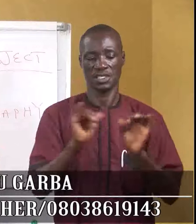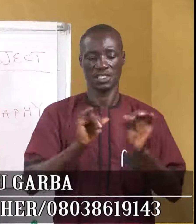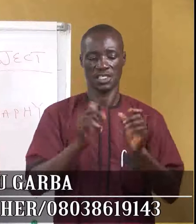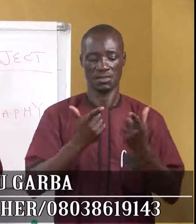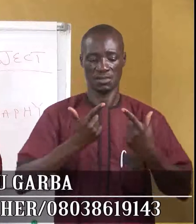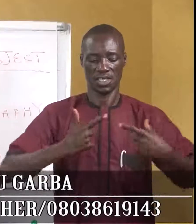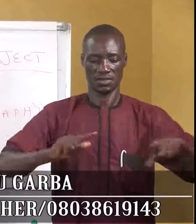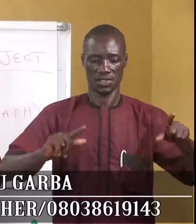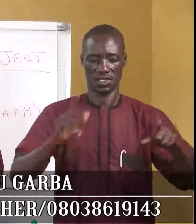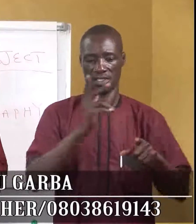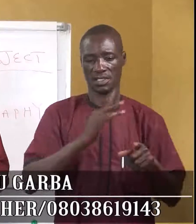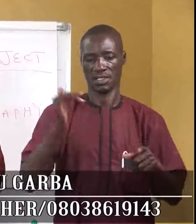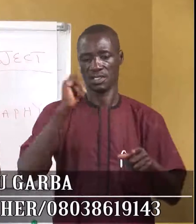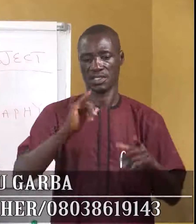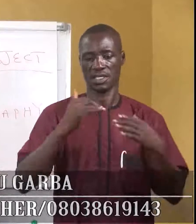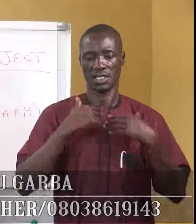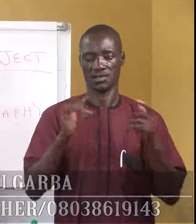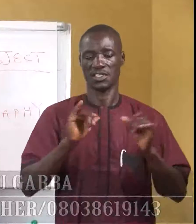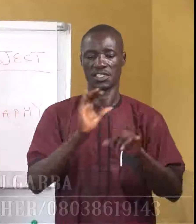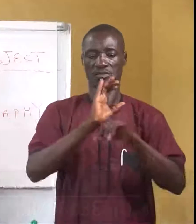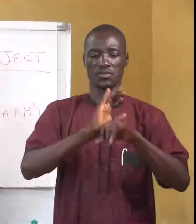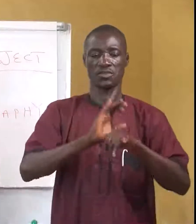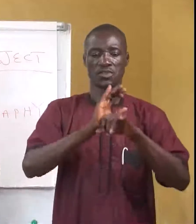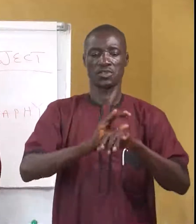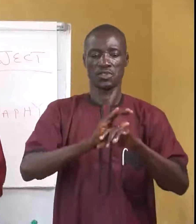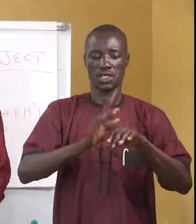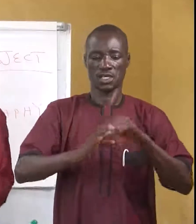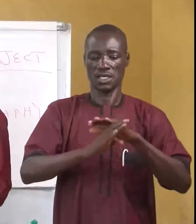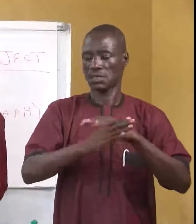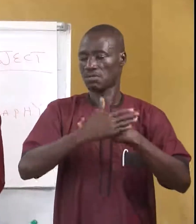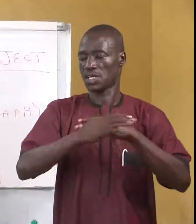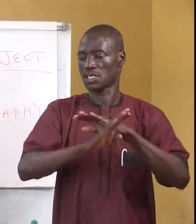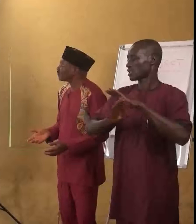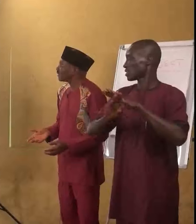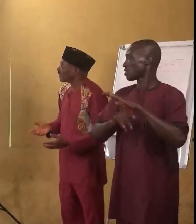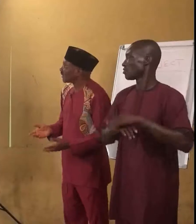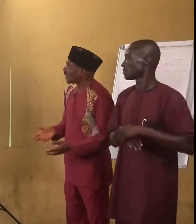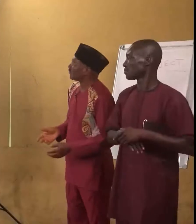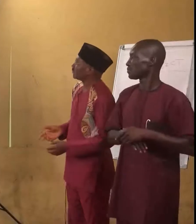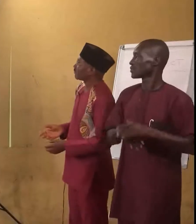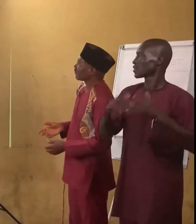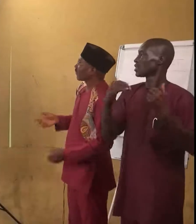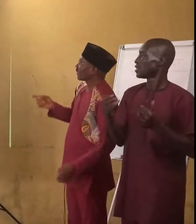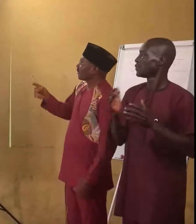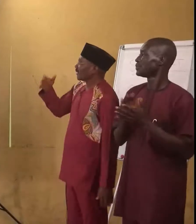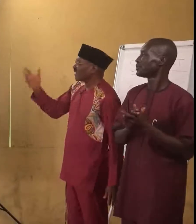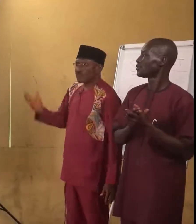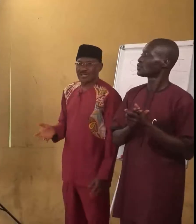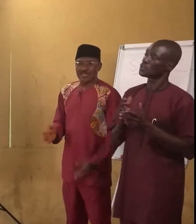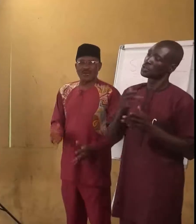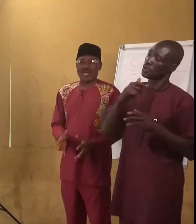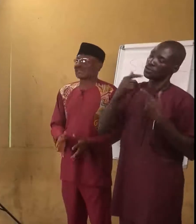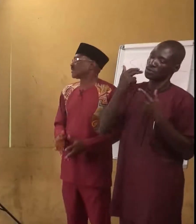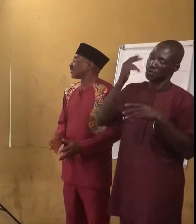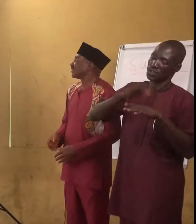same language, they have the same cultural background. That is homogeneous. Okay? Now, let's